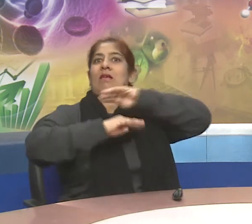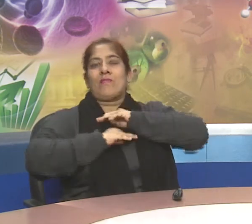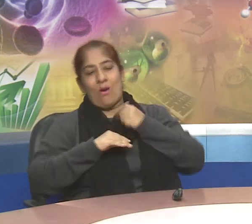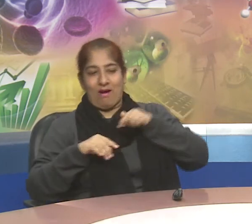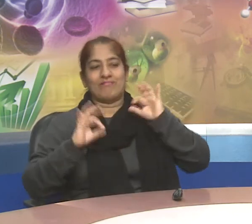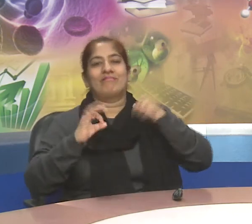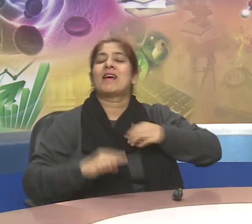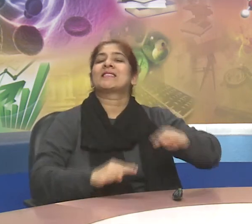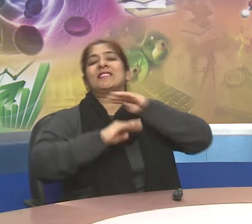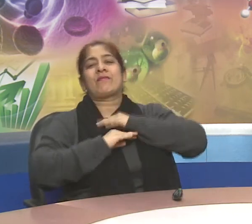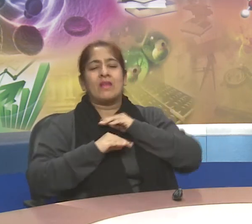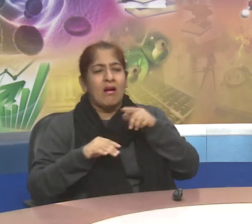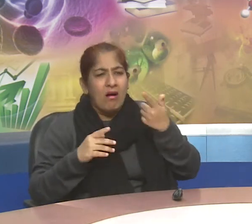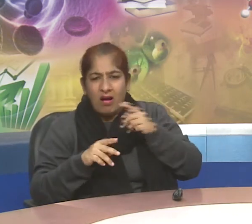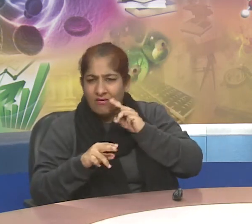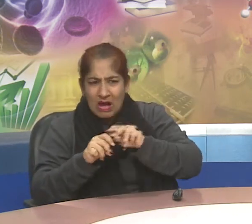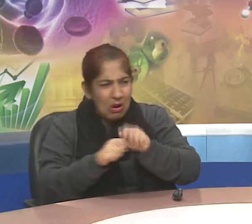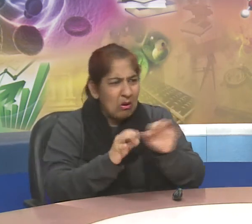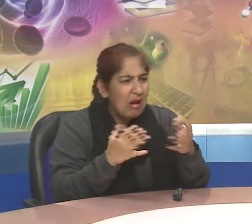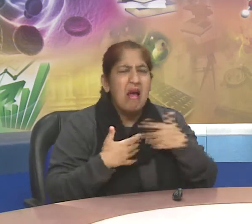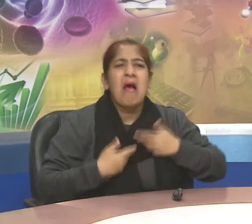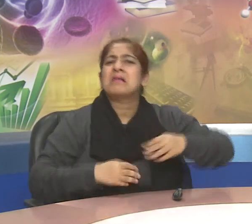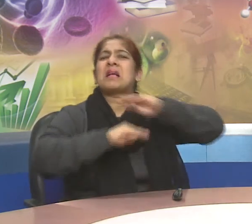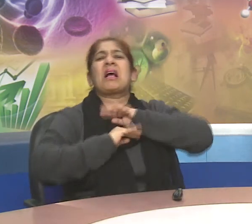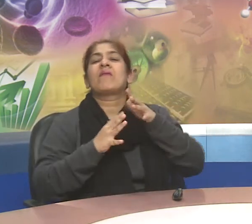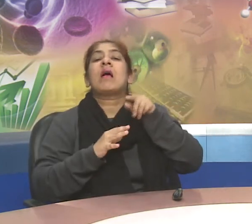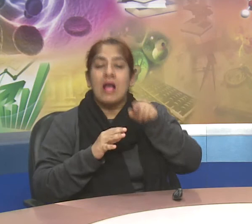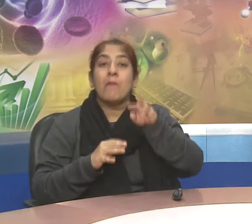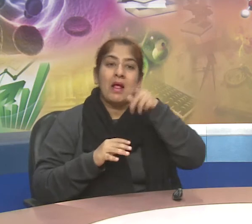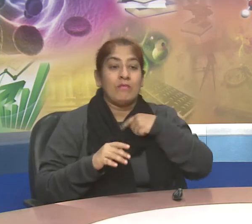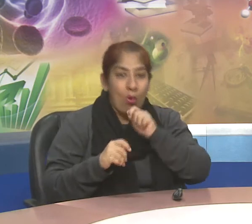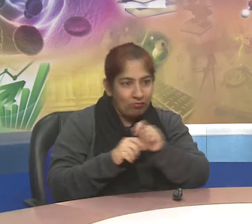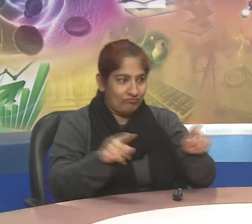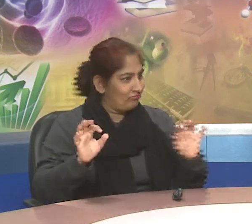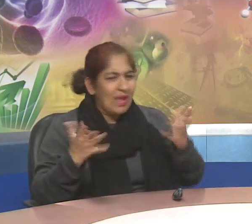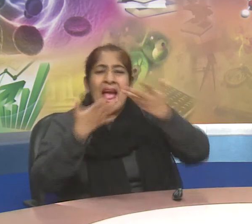it means self satisfaction, it means sufficiency.